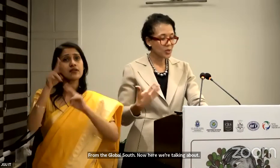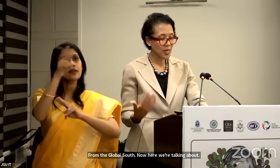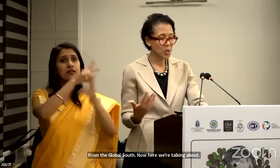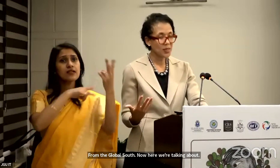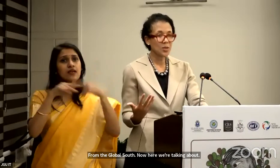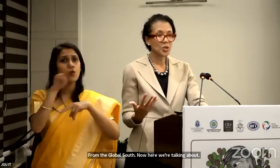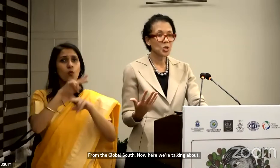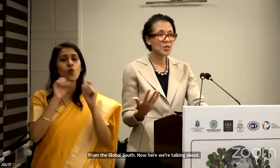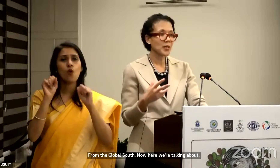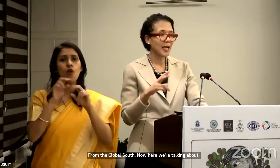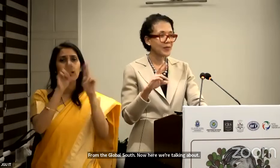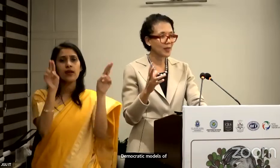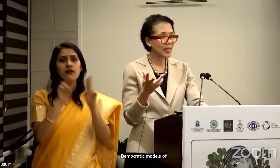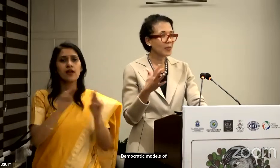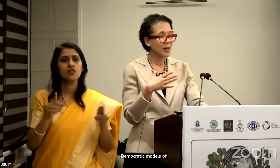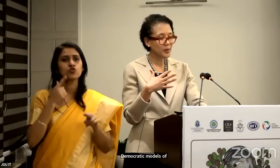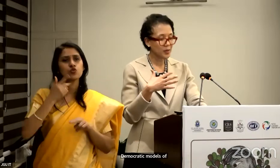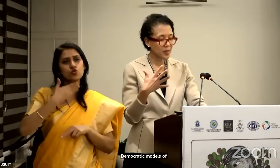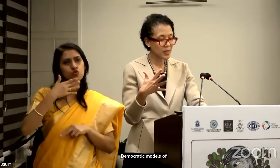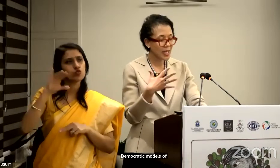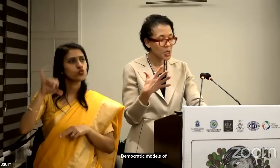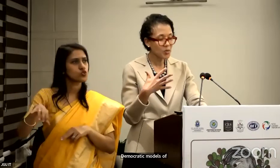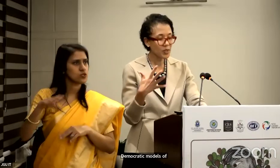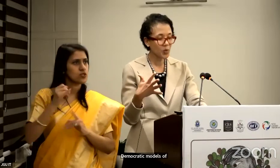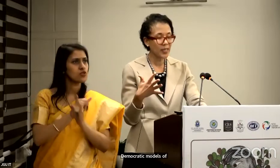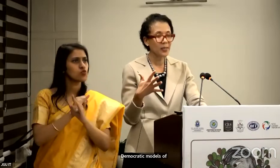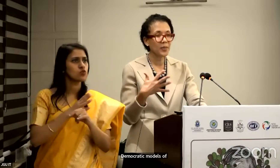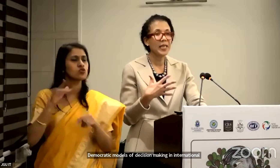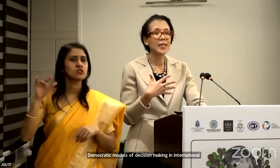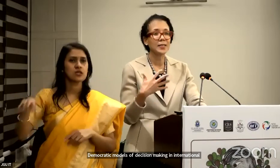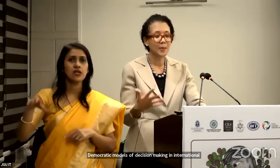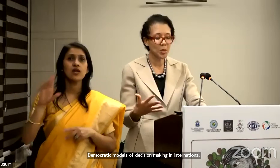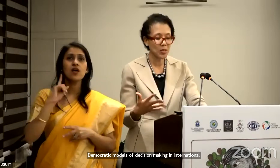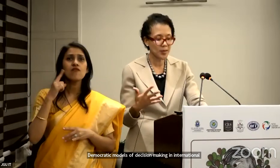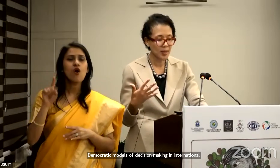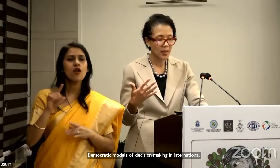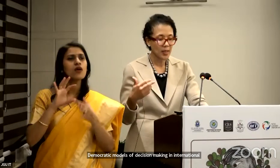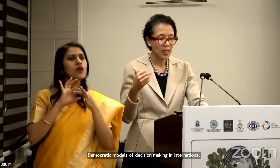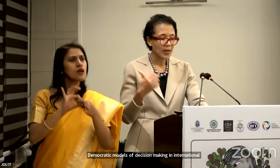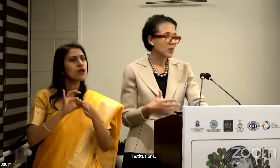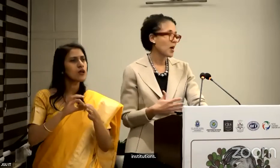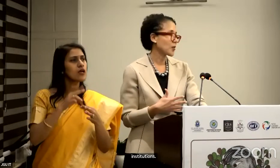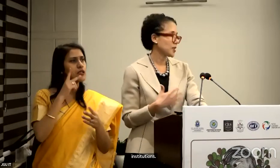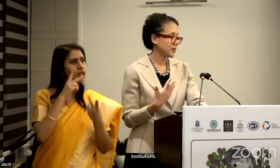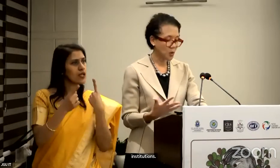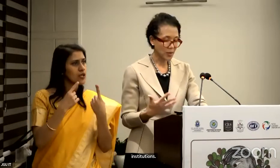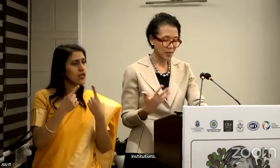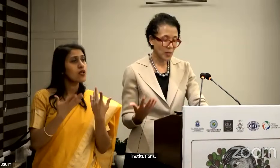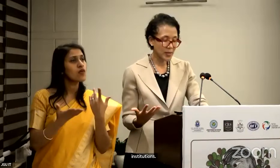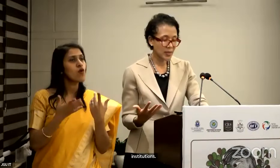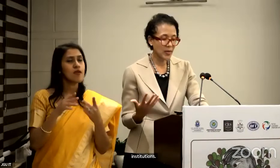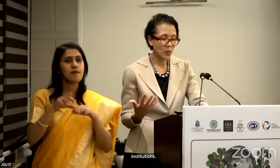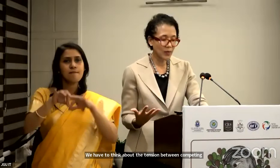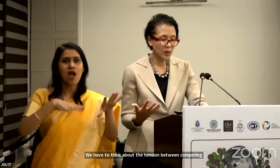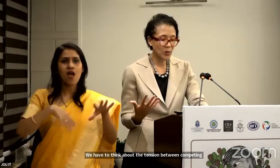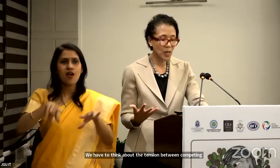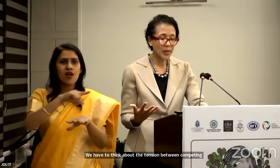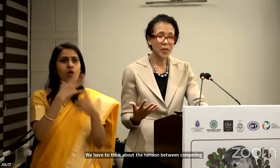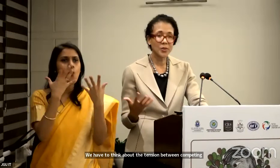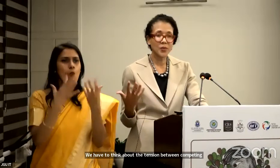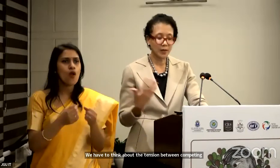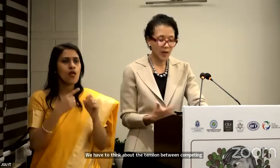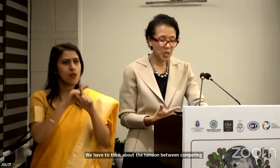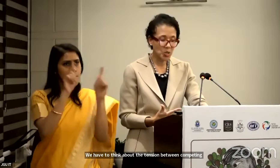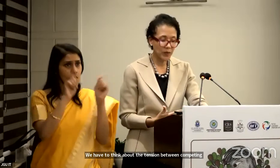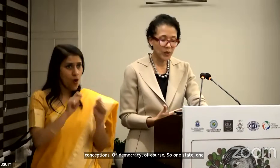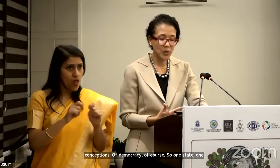decision-making in international institutions. We have to think about the tension between competing conceptions of democracy, of course. The one state, one vote model